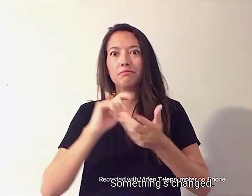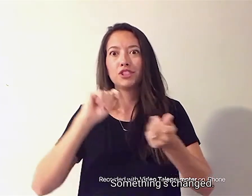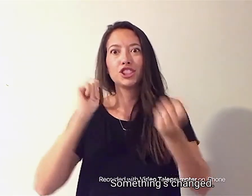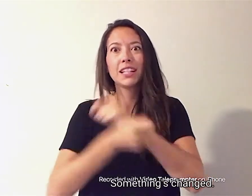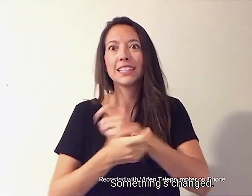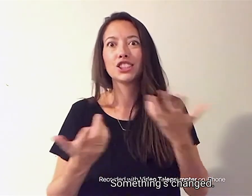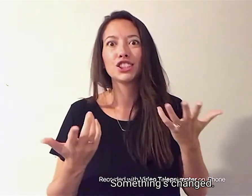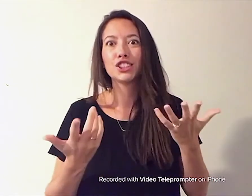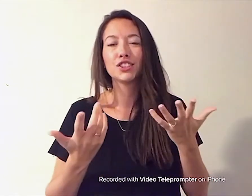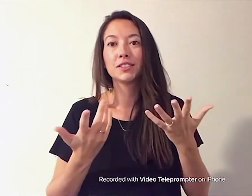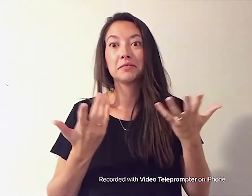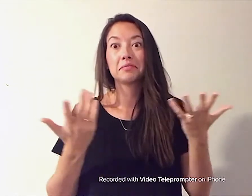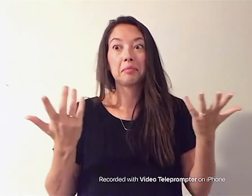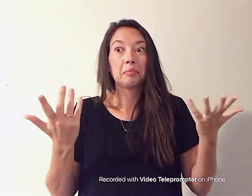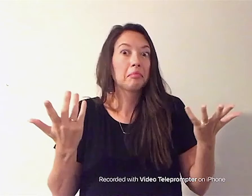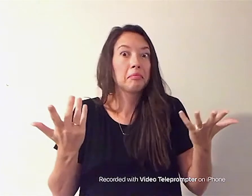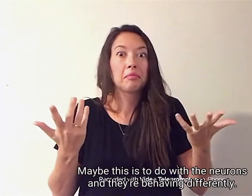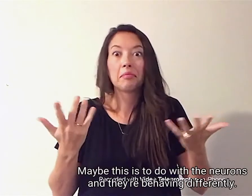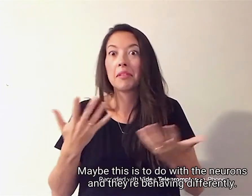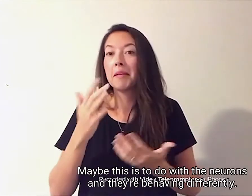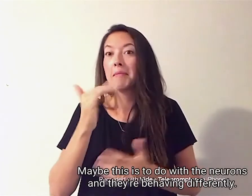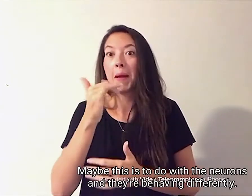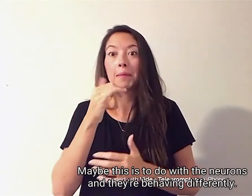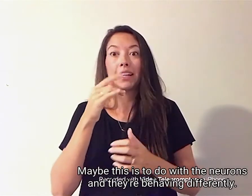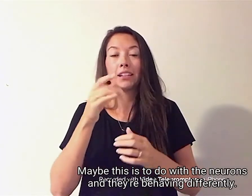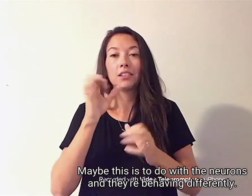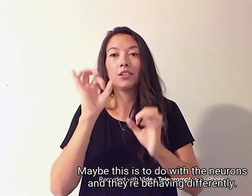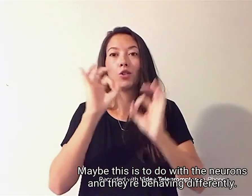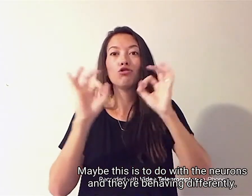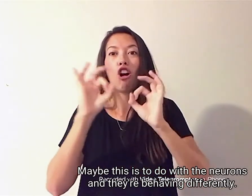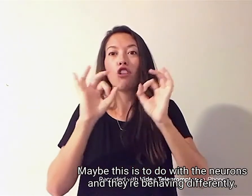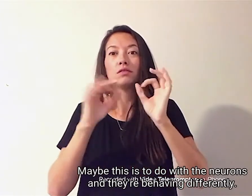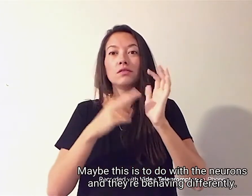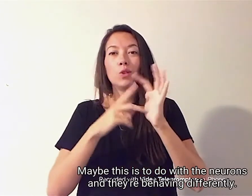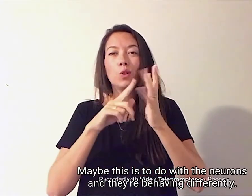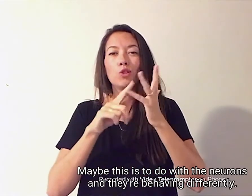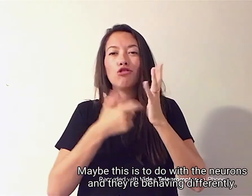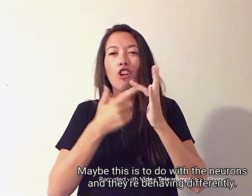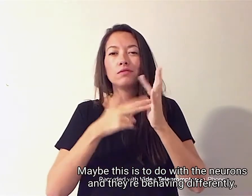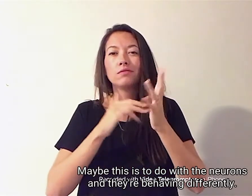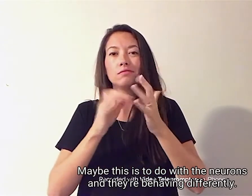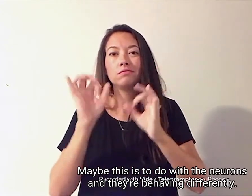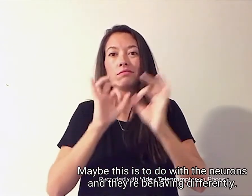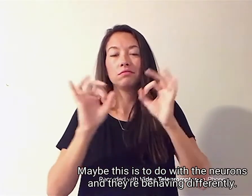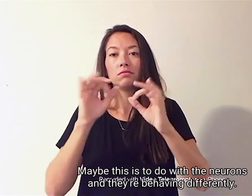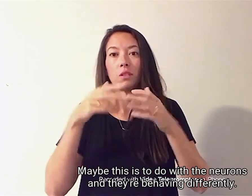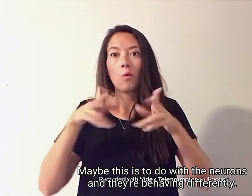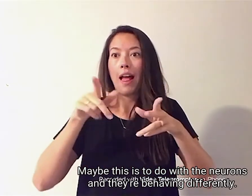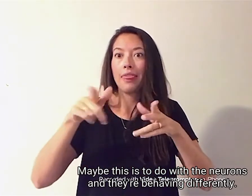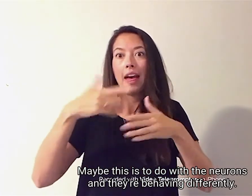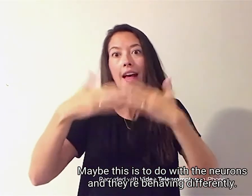Something's changed. Maybe this is to do with the neurons, and they're behaving